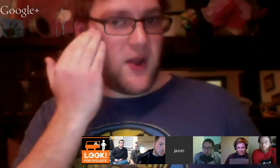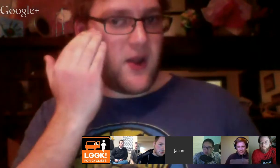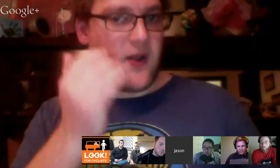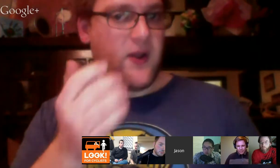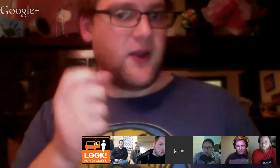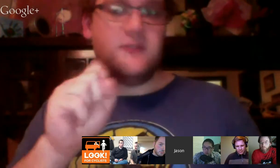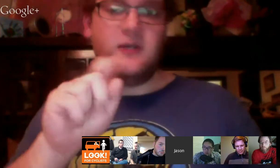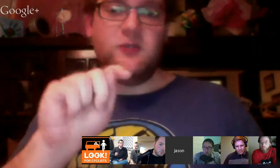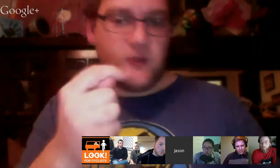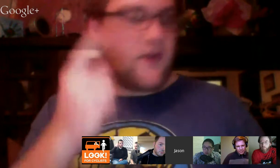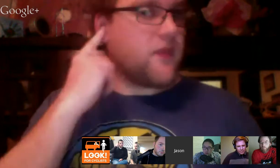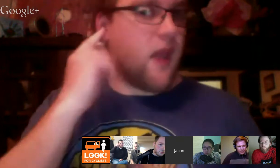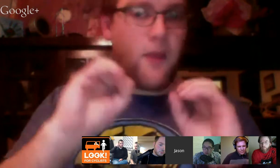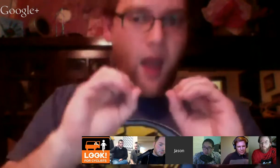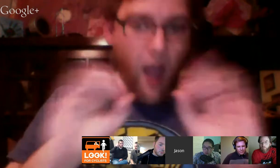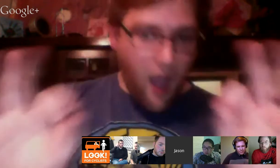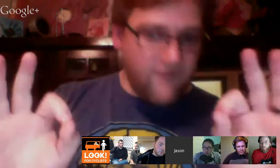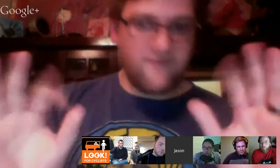So